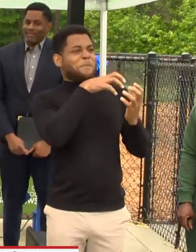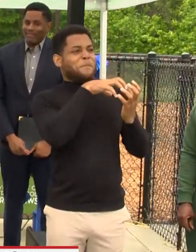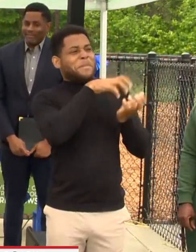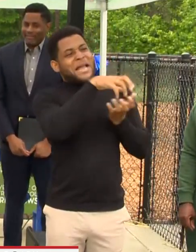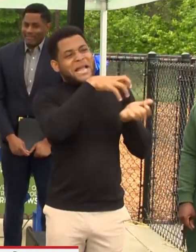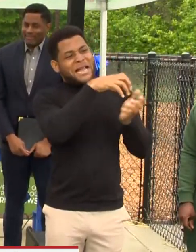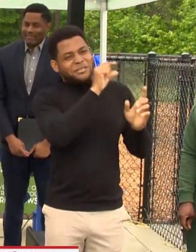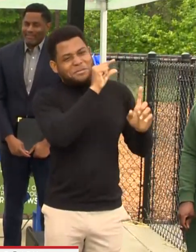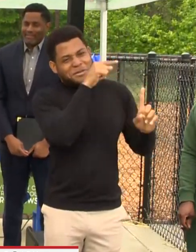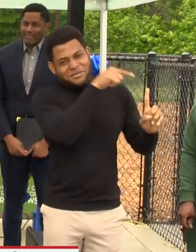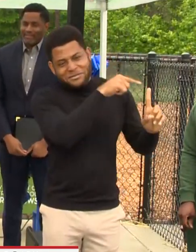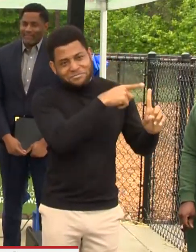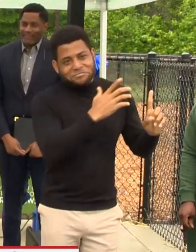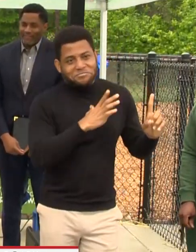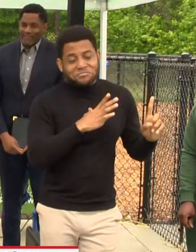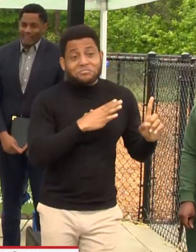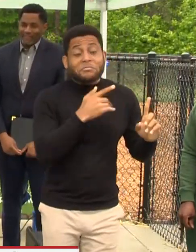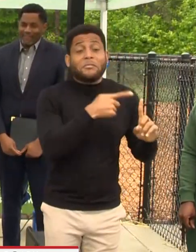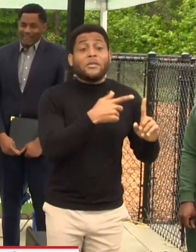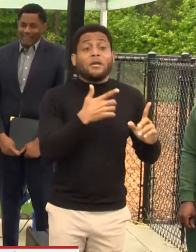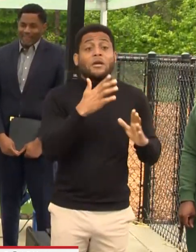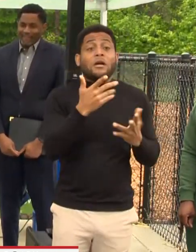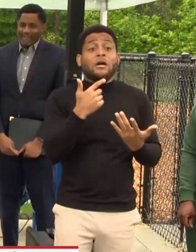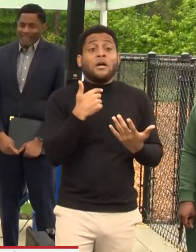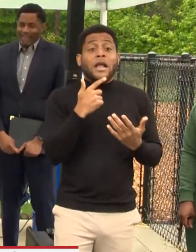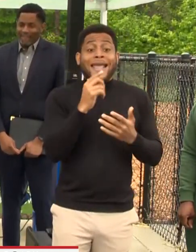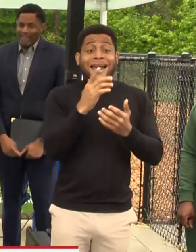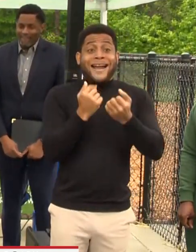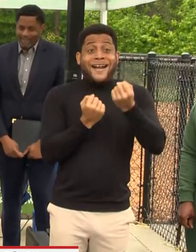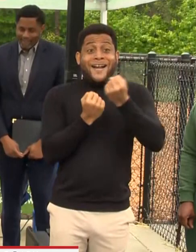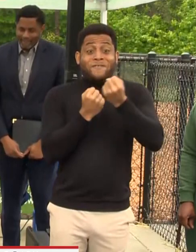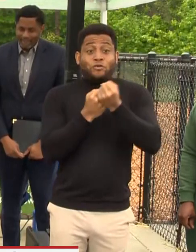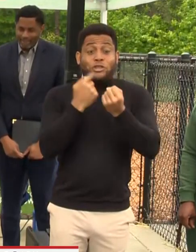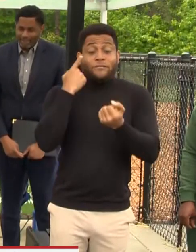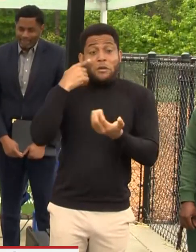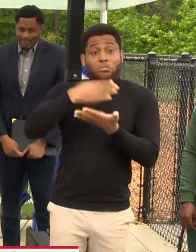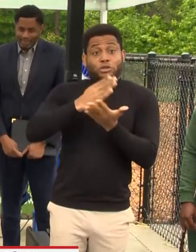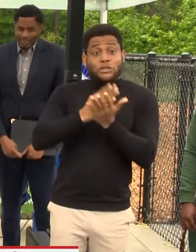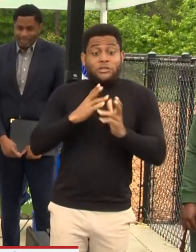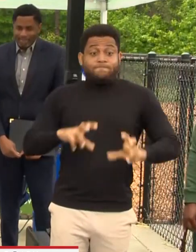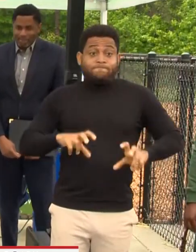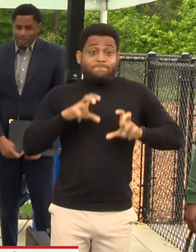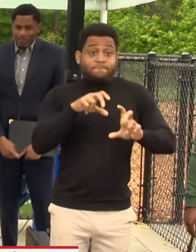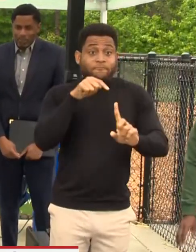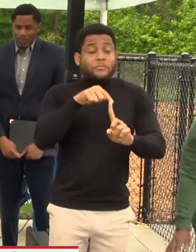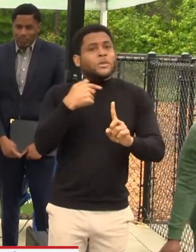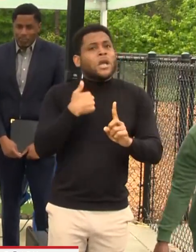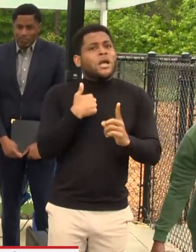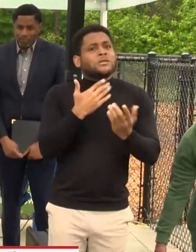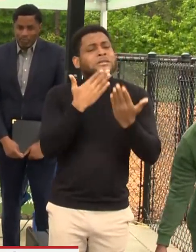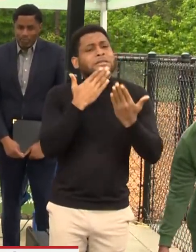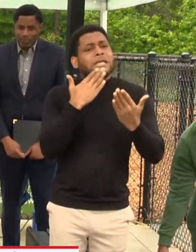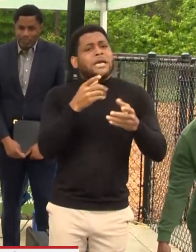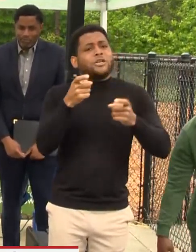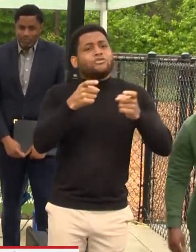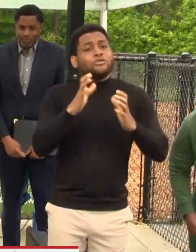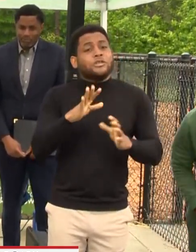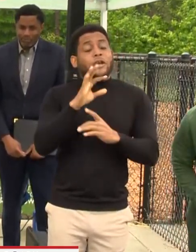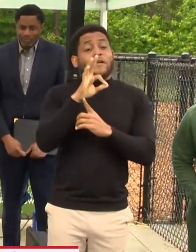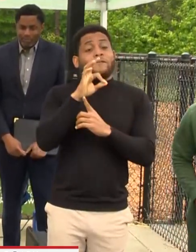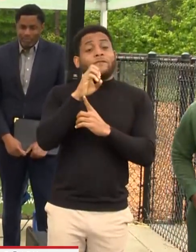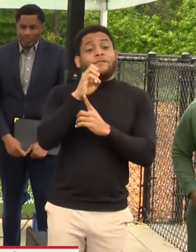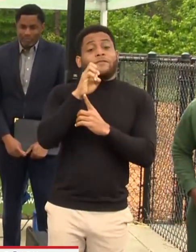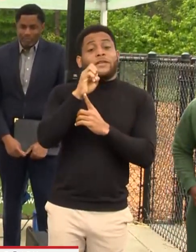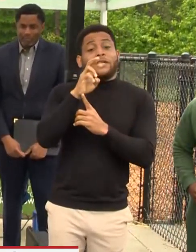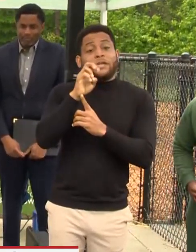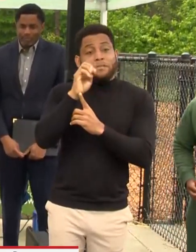years later, here we are. So it's a really exciting time, and I want to thank both Director Freeman and Director Hunter who took my calls, and every time